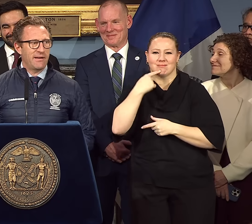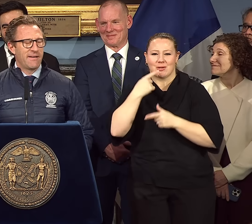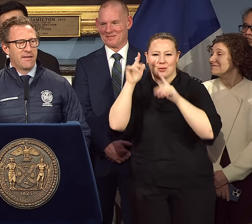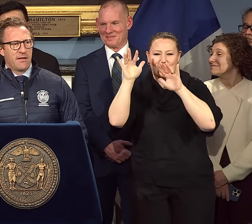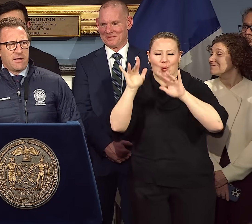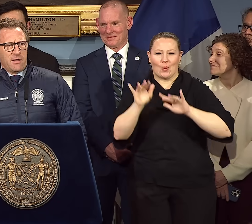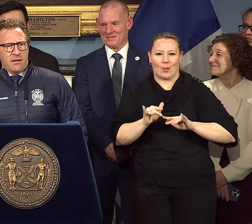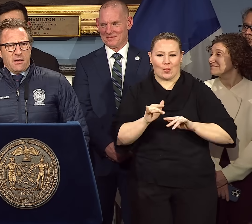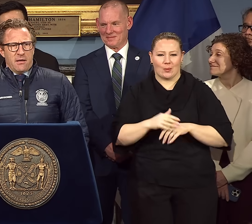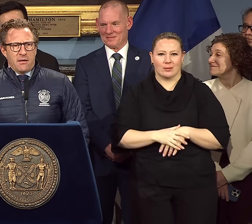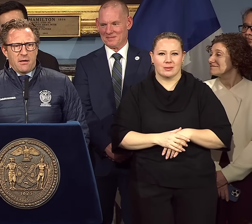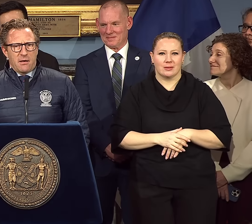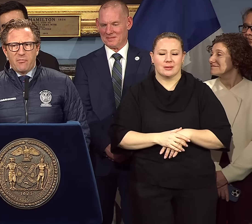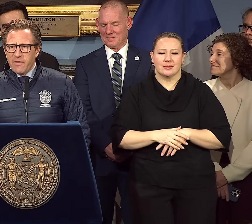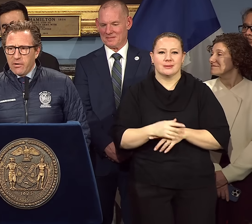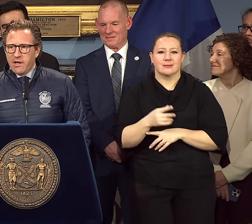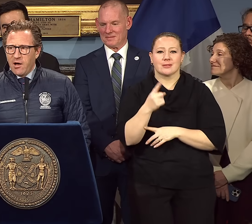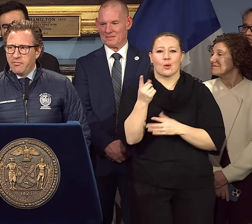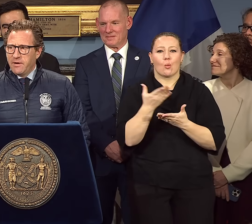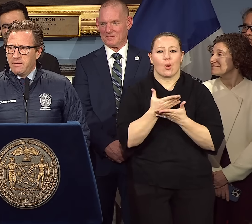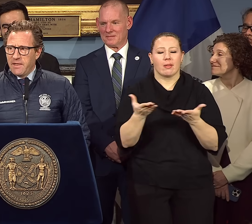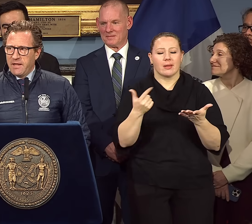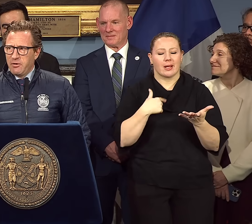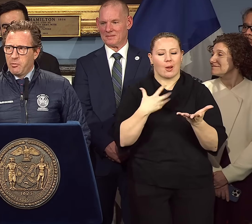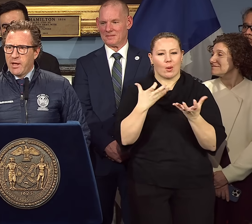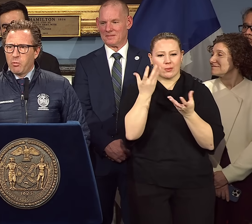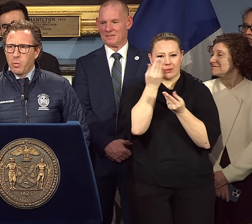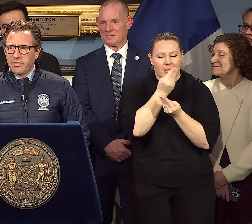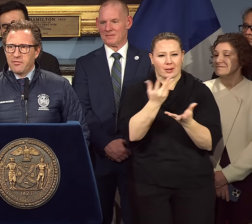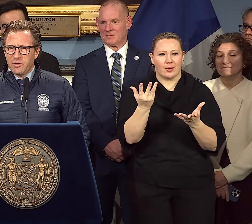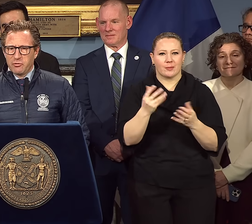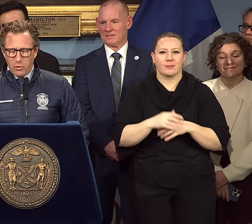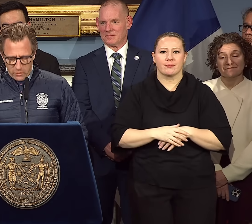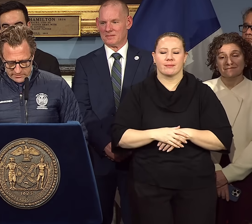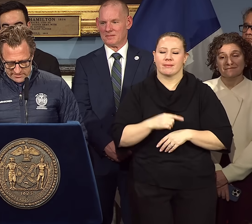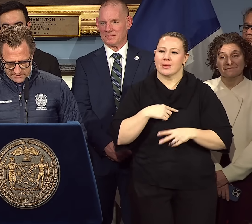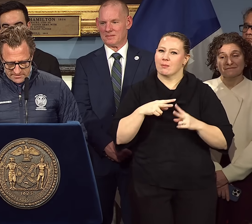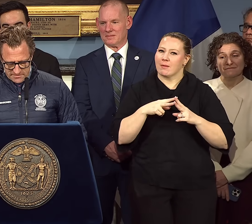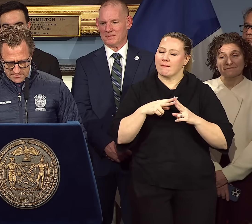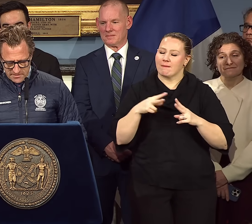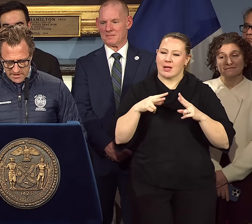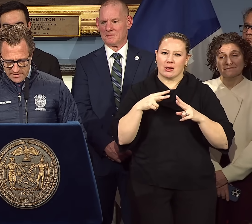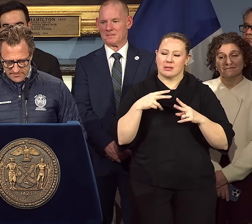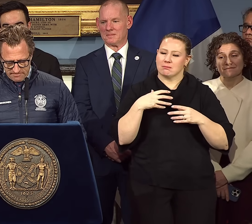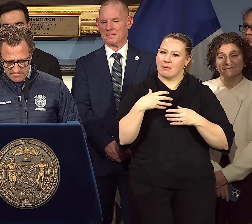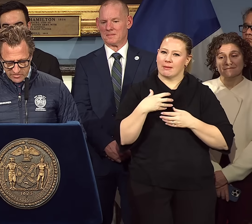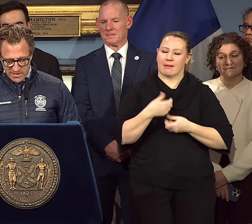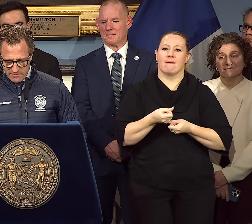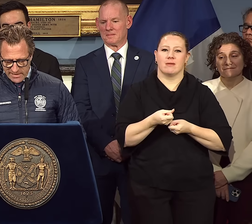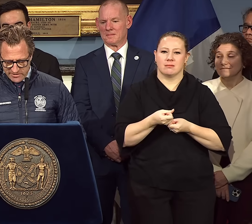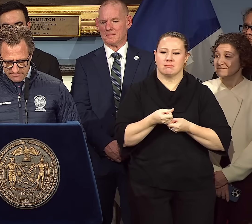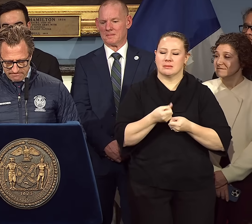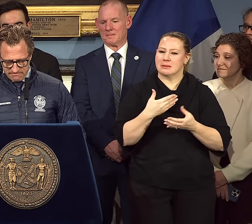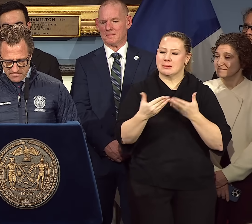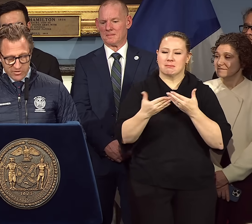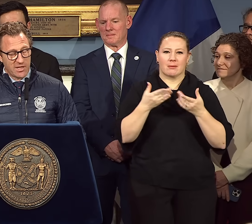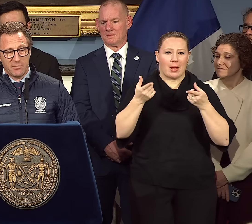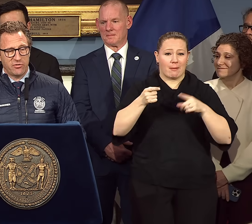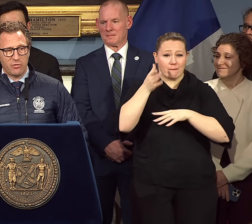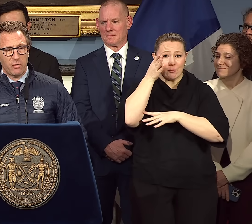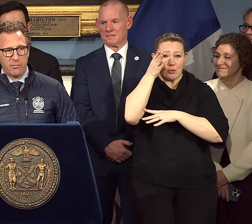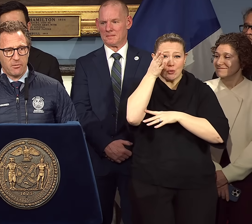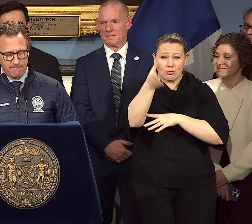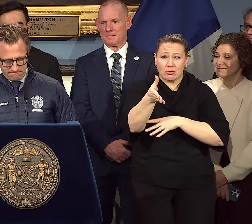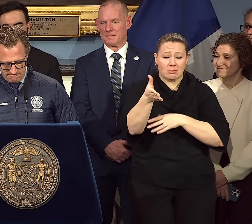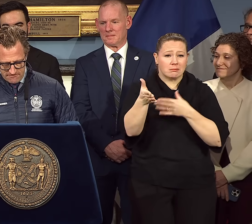is I'm very confident that no matter what the future holds, this team has it. This team